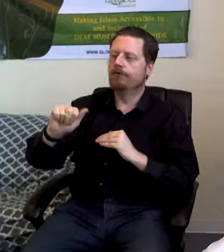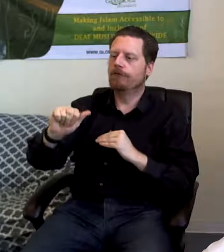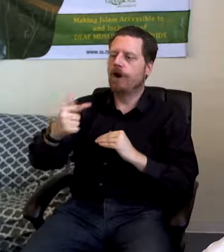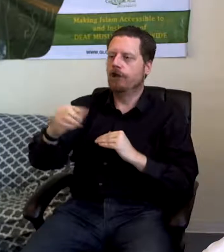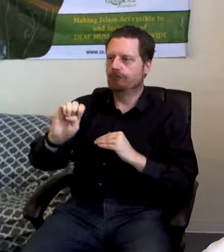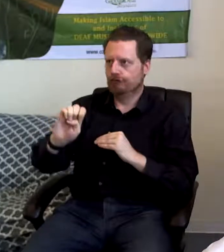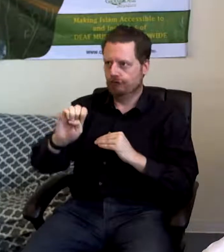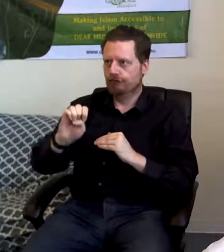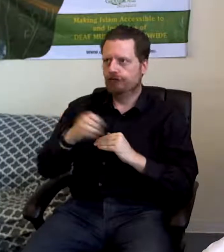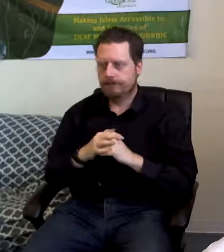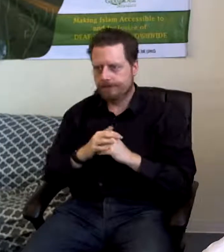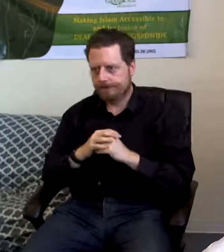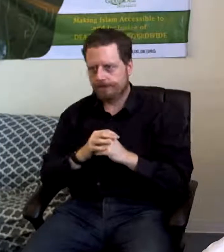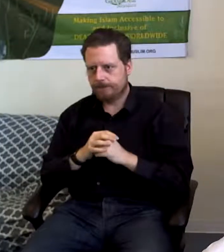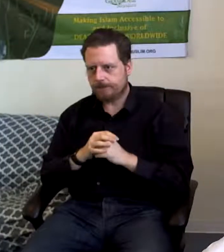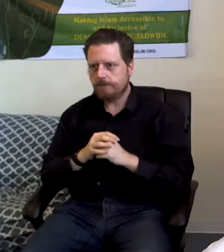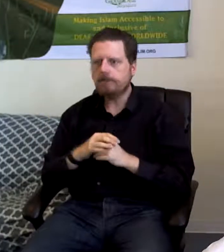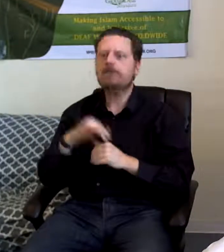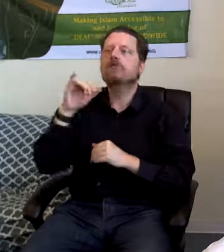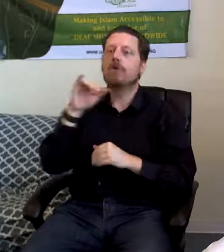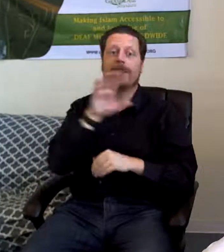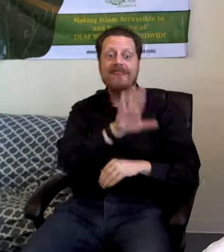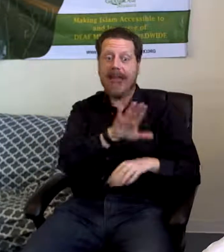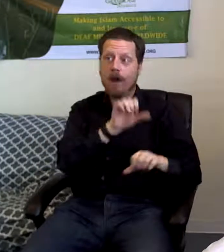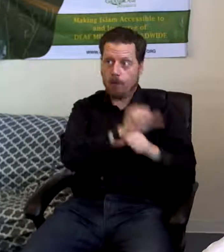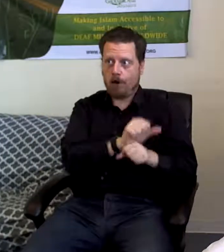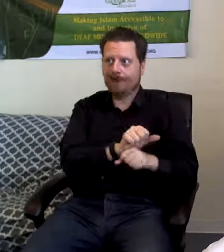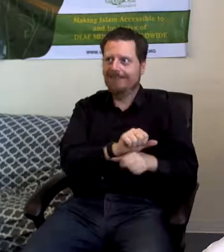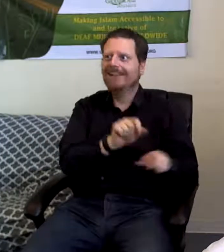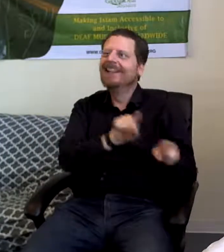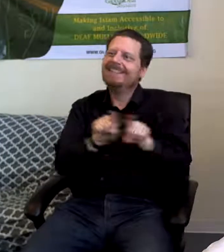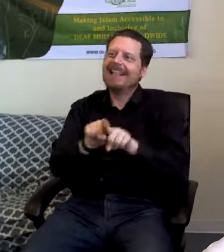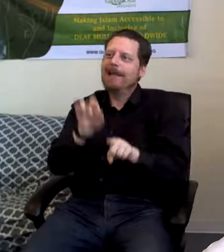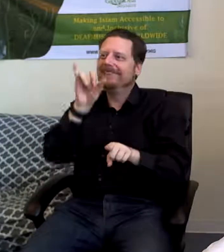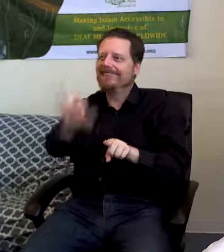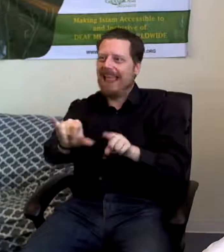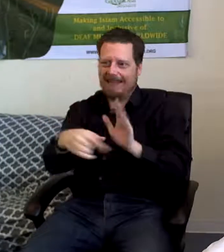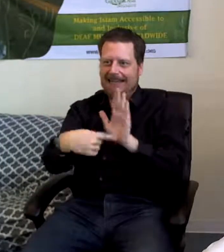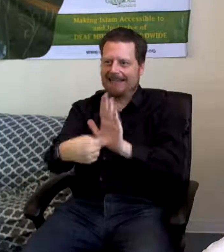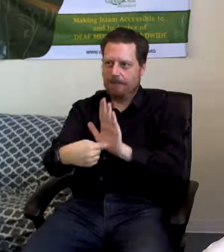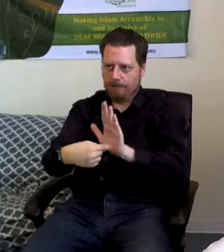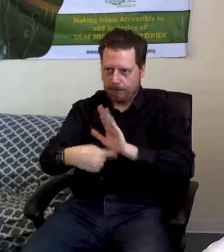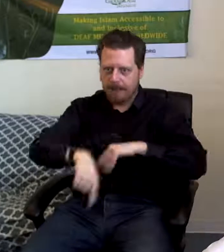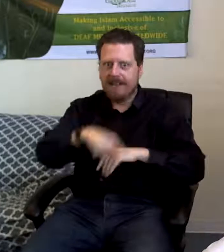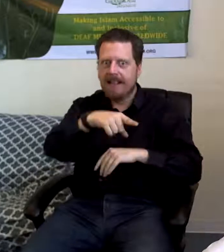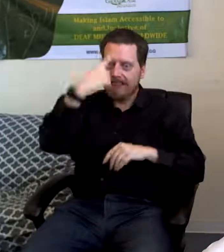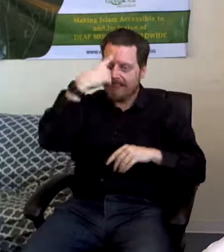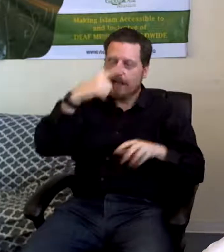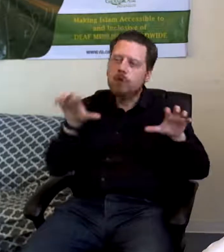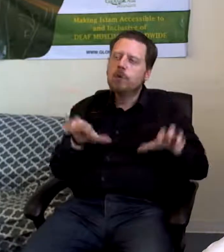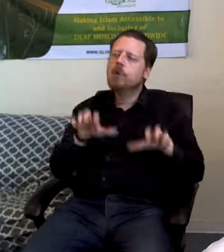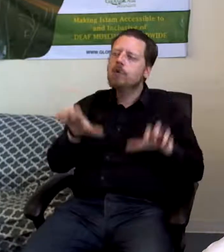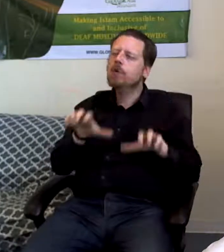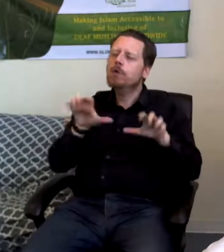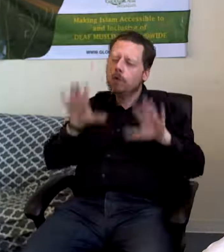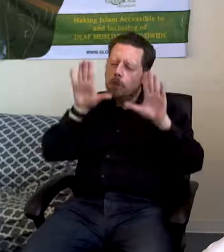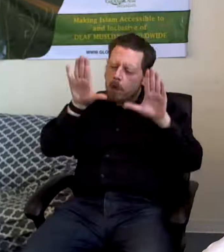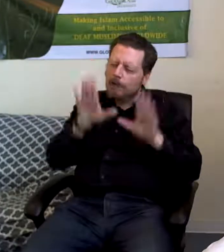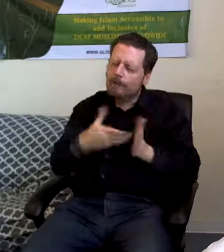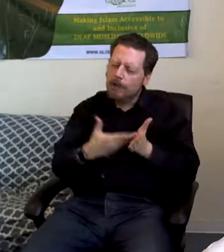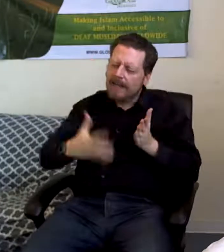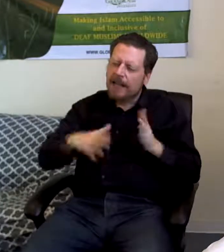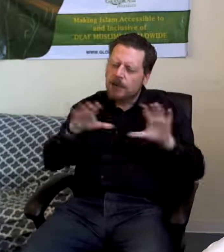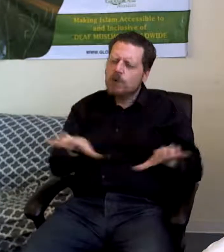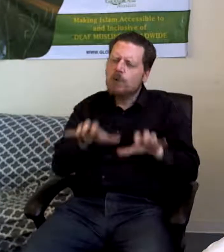So their deeds will be like that mirage. They think they are doing well. They think they are doing great. They think